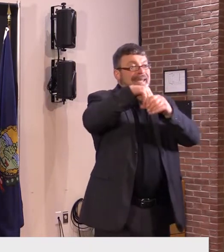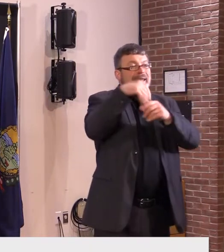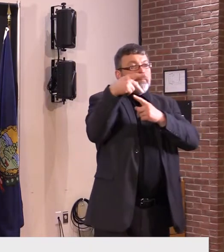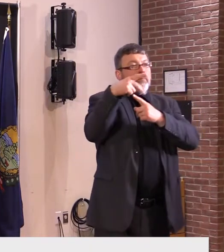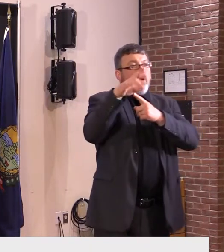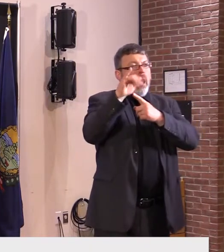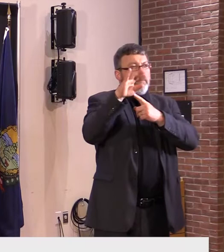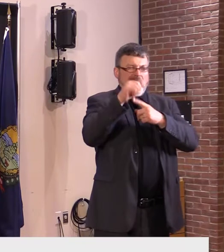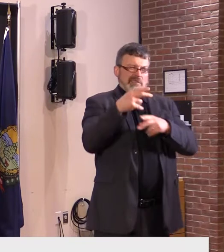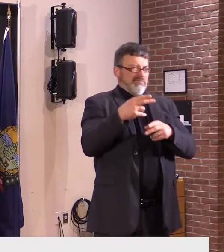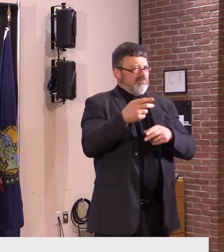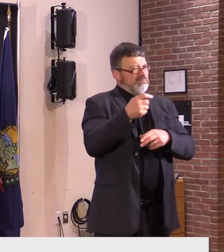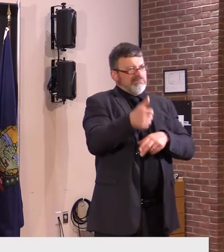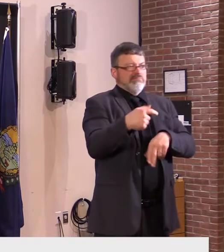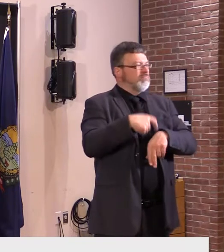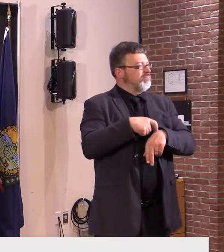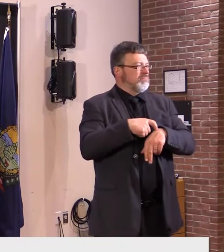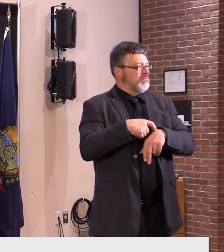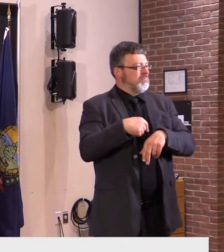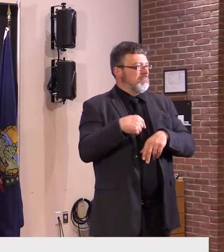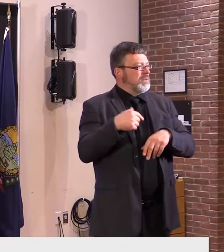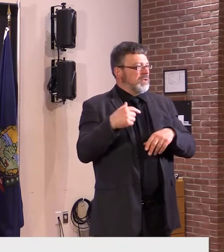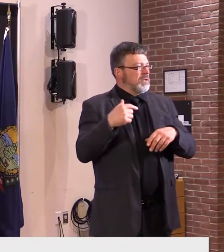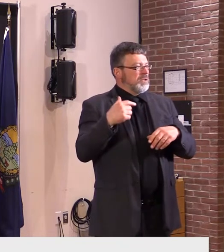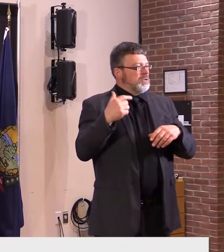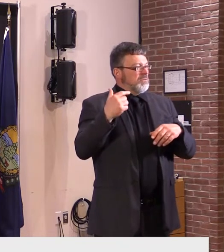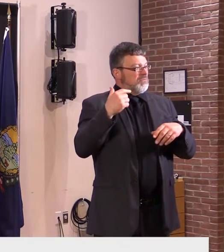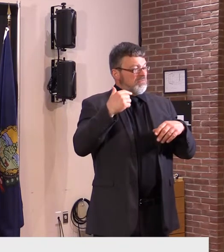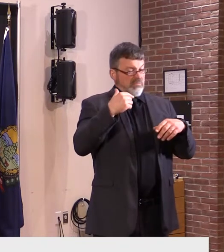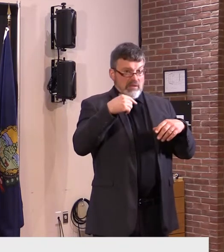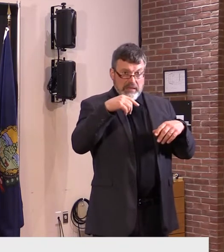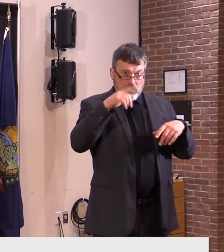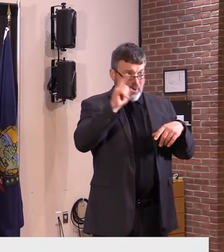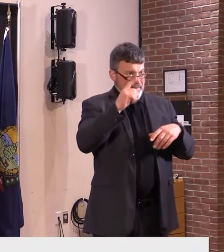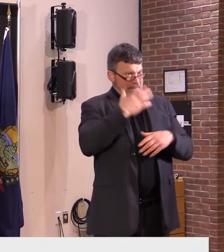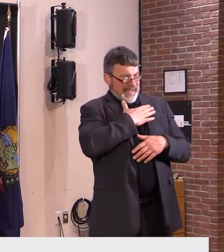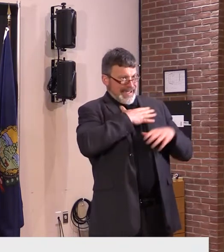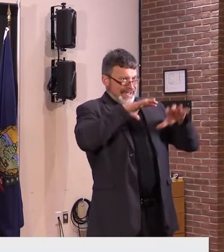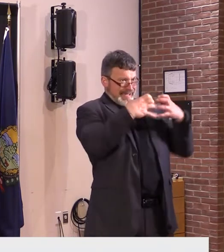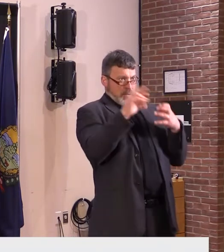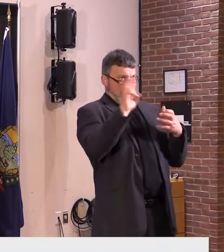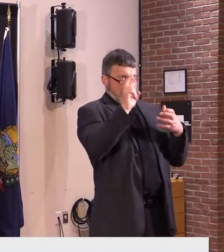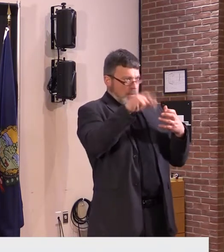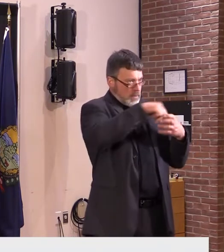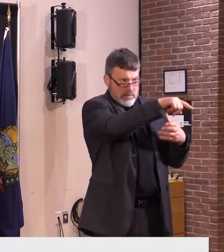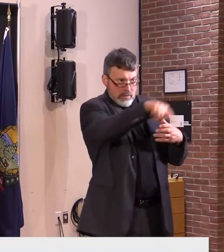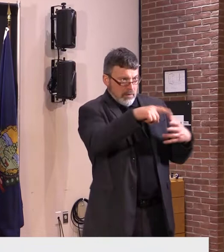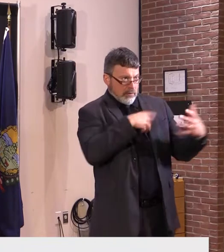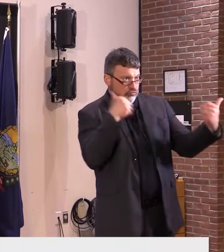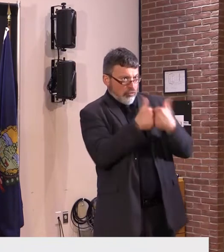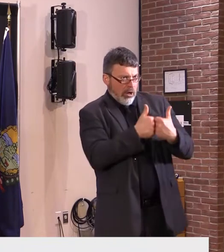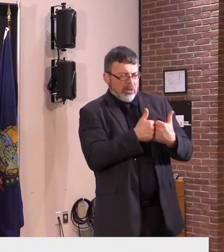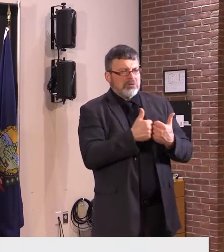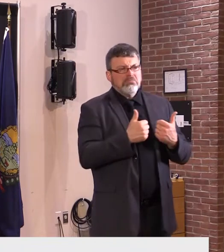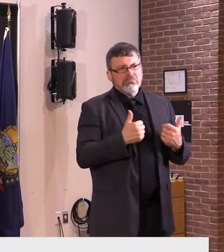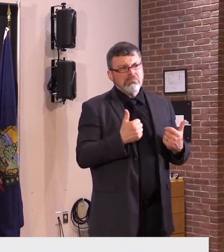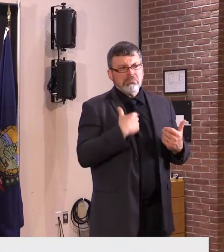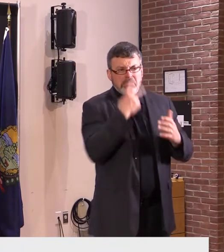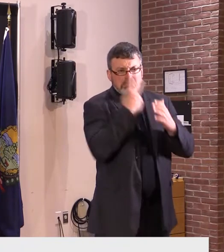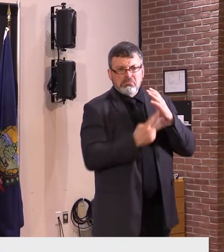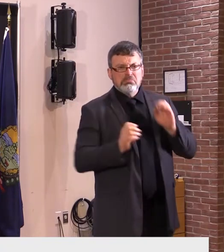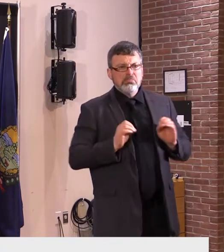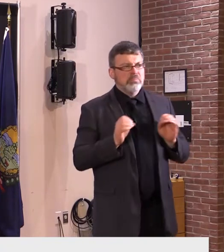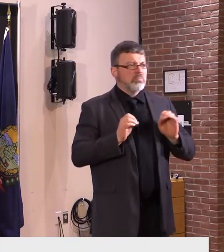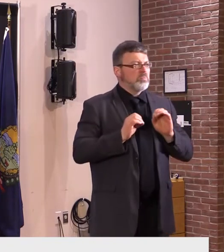someone to surface to challenge for the primary. So we'll see what happens, but we'll learn a lot more over the